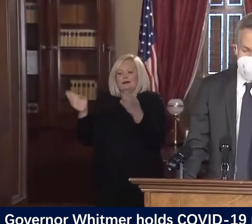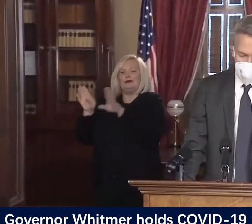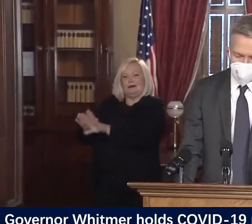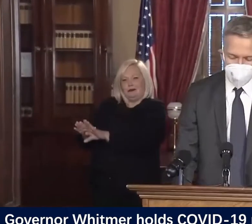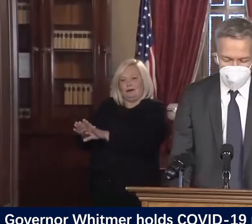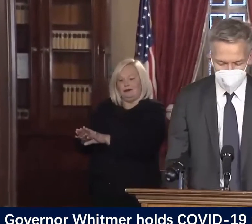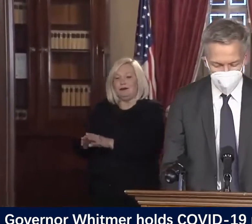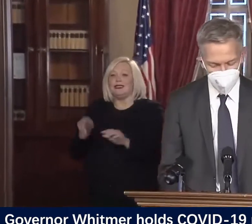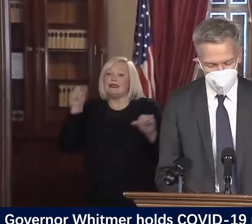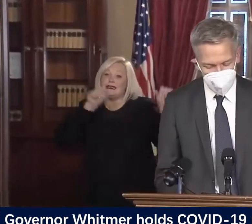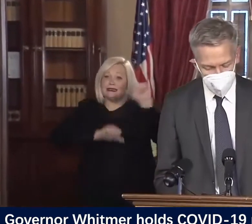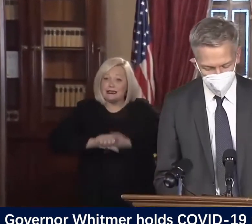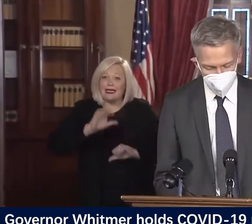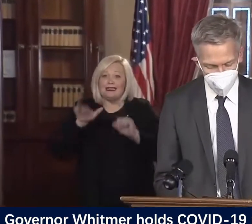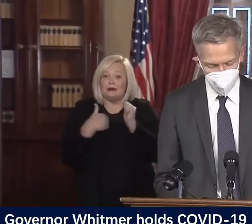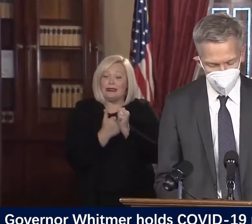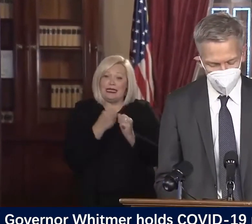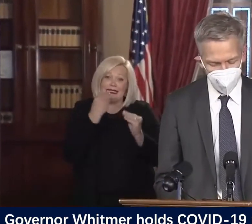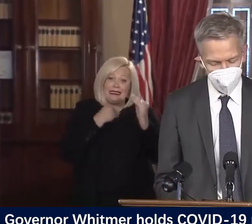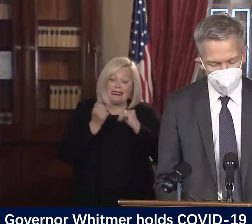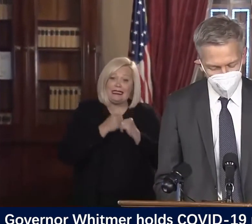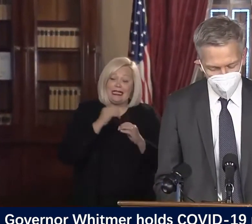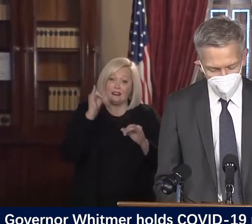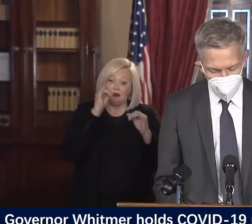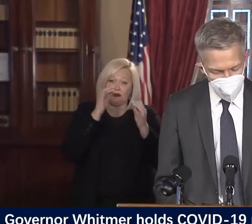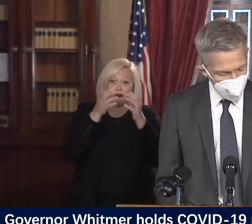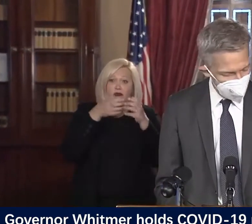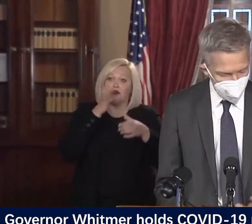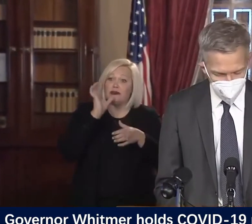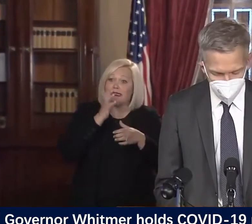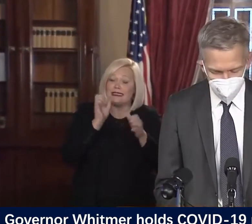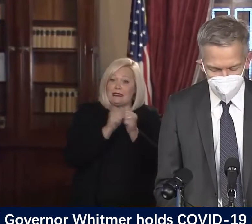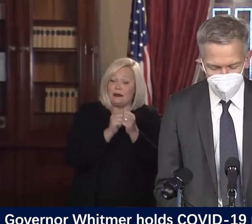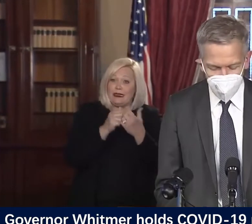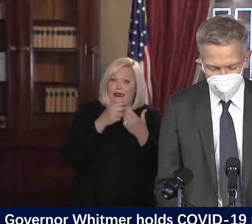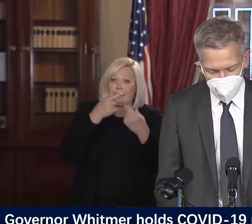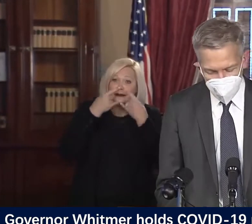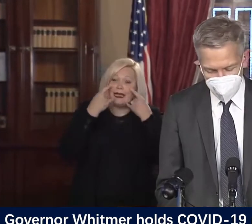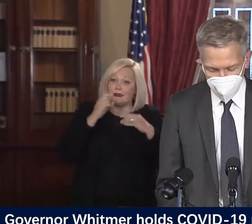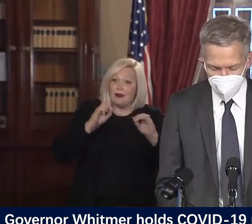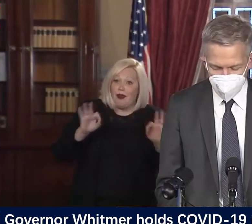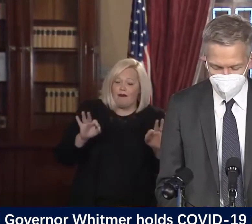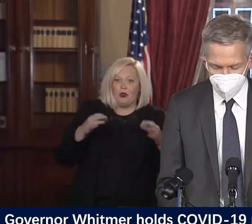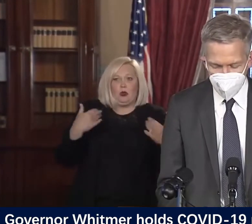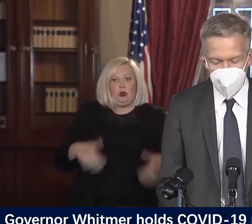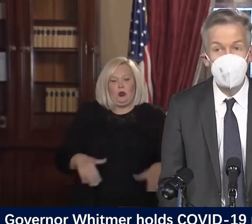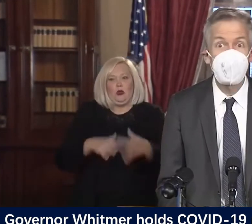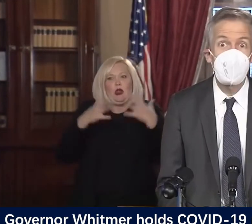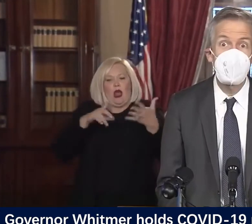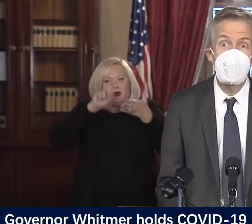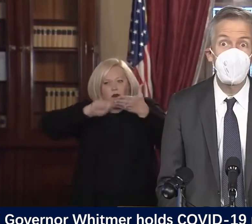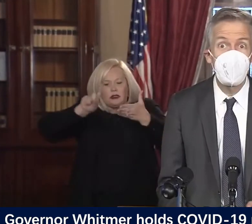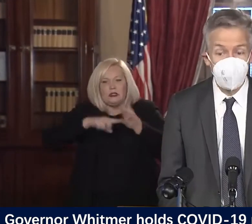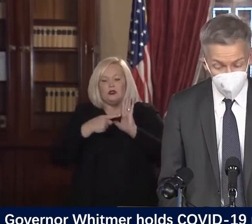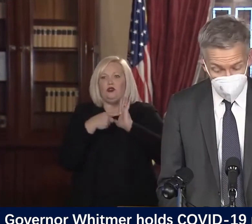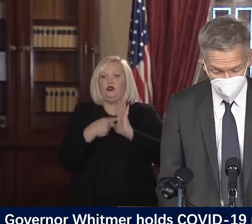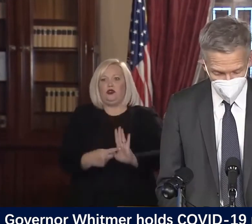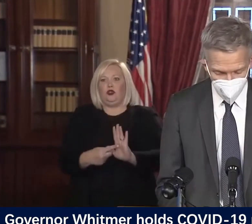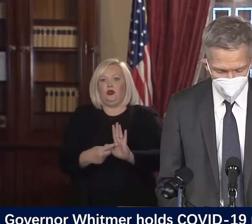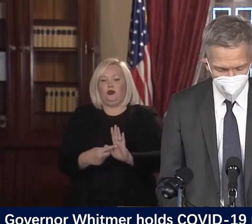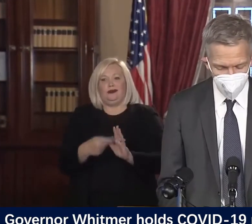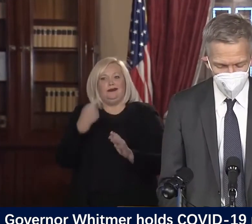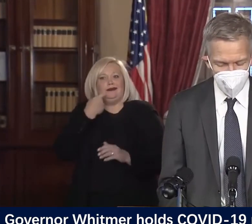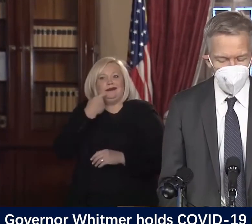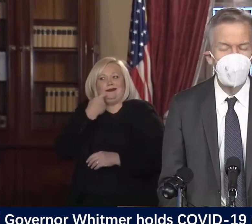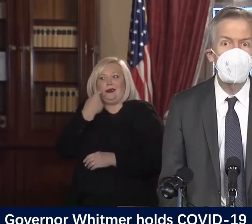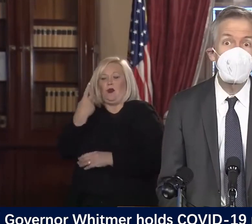and drinking inside is settled. As Governor Whitmer said, there's a lot of studies on this, and I'll name just one recent